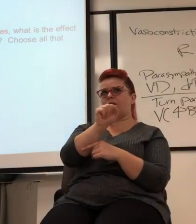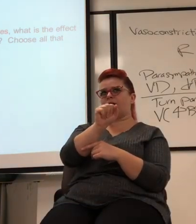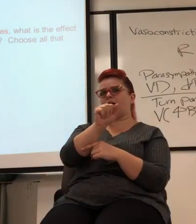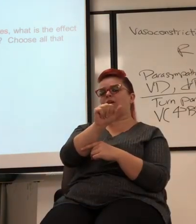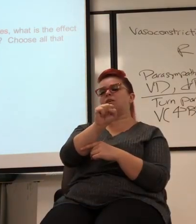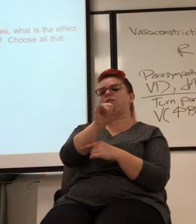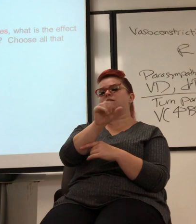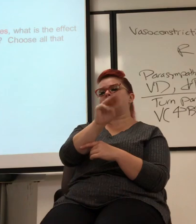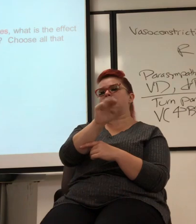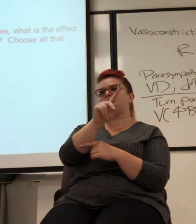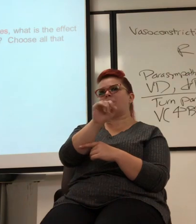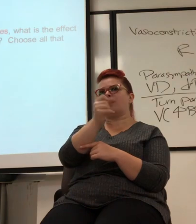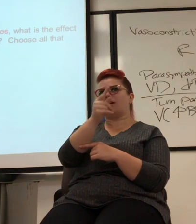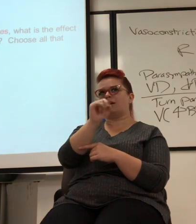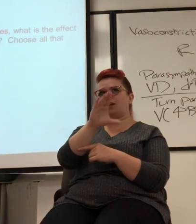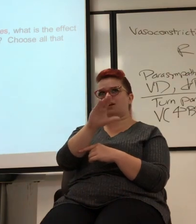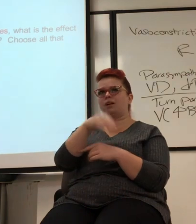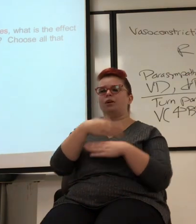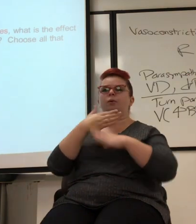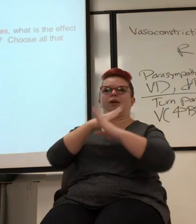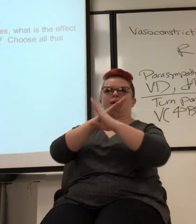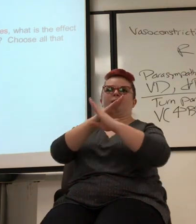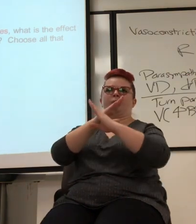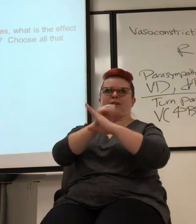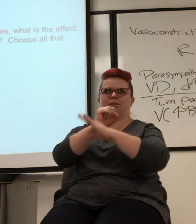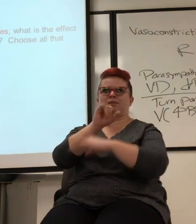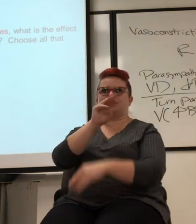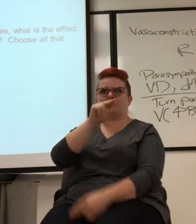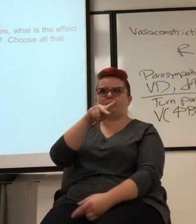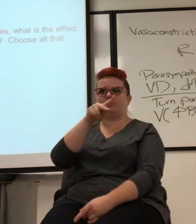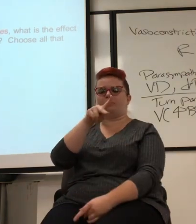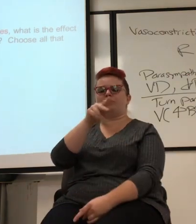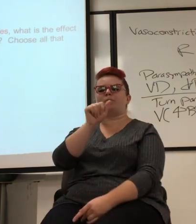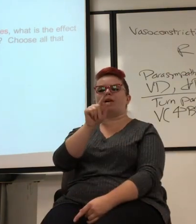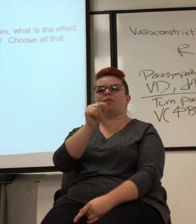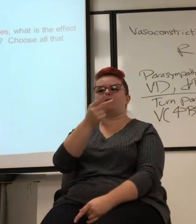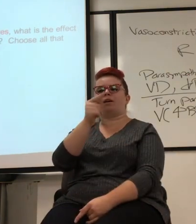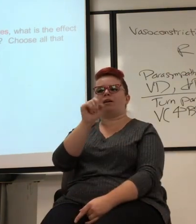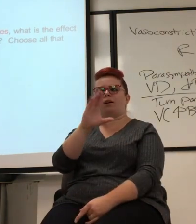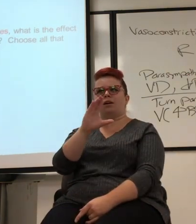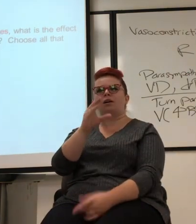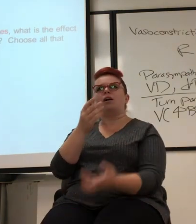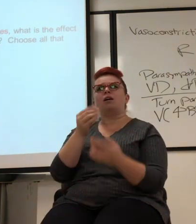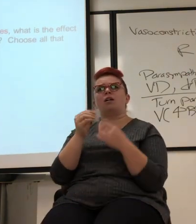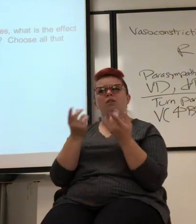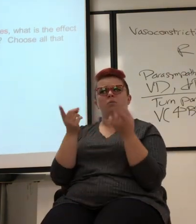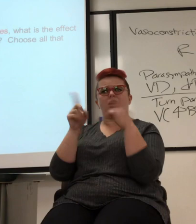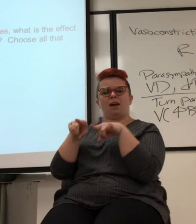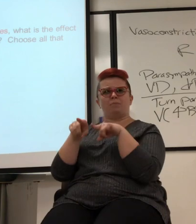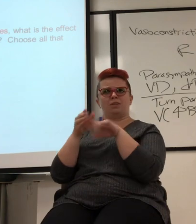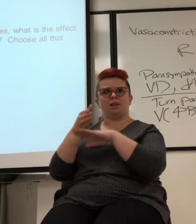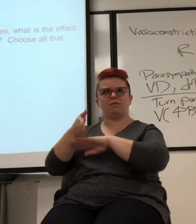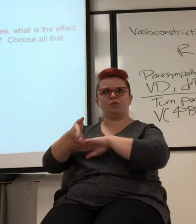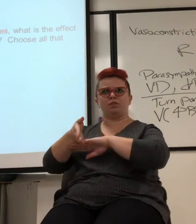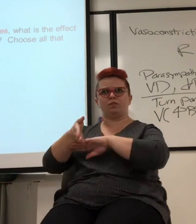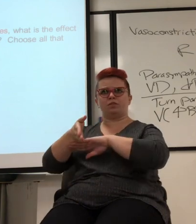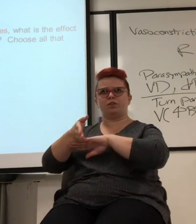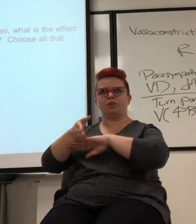You inhibit the sympathetic. As a result of that, what happens?